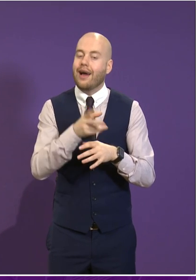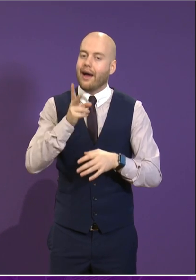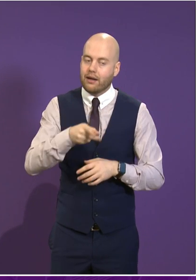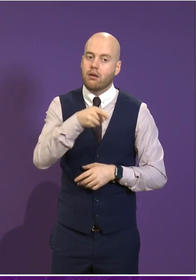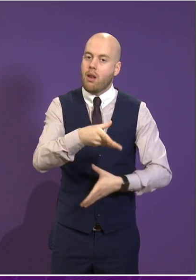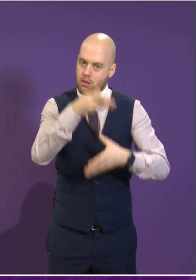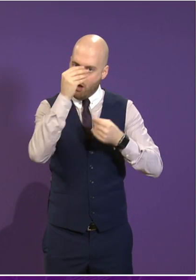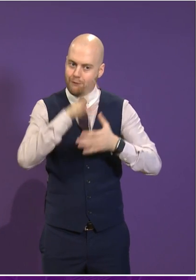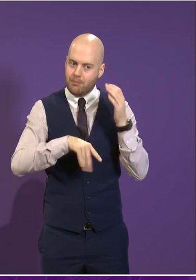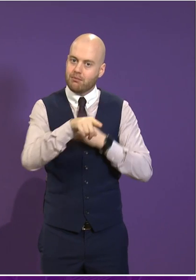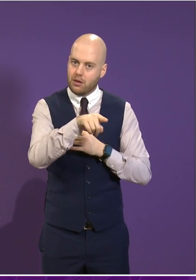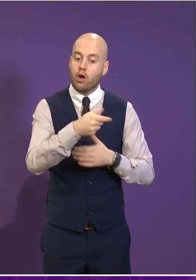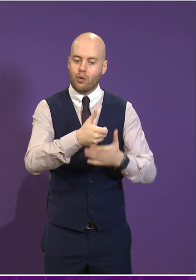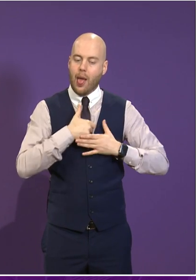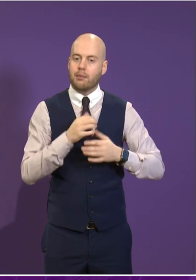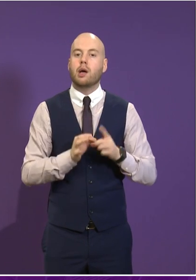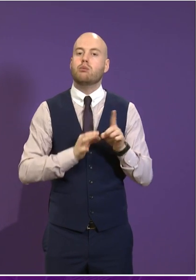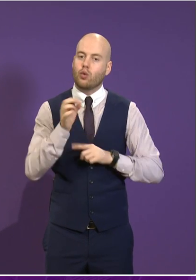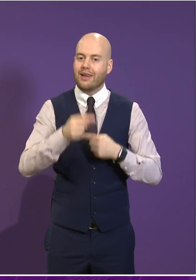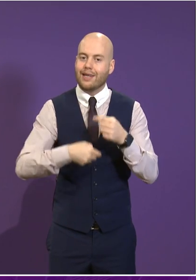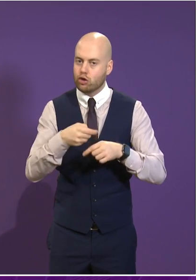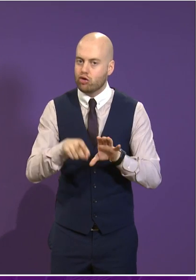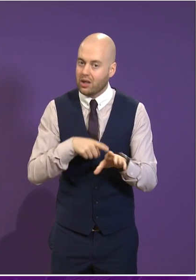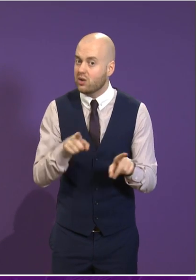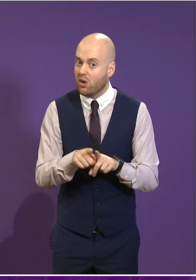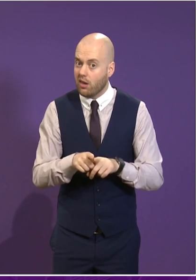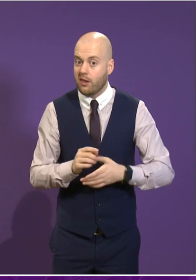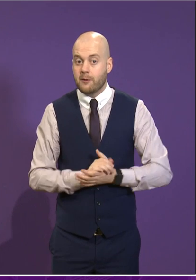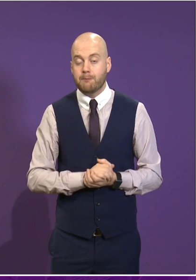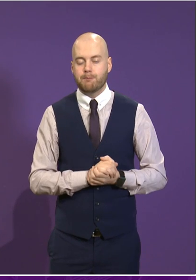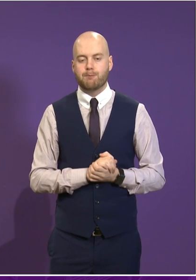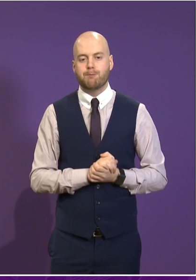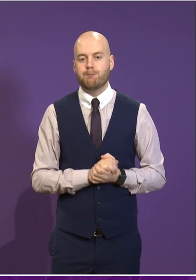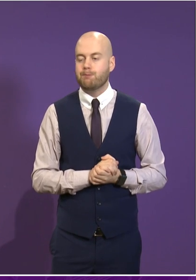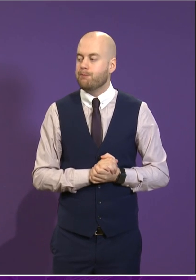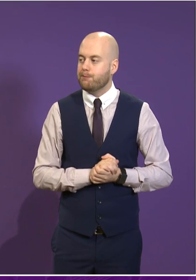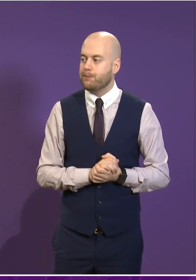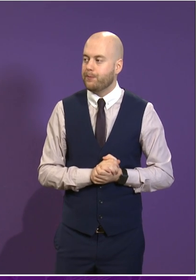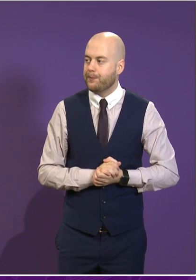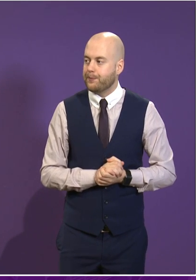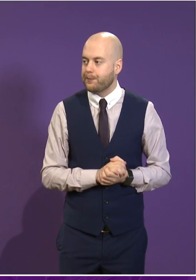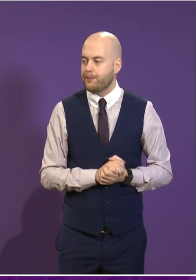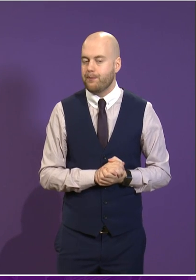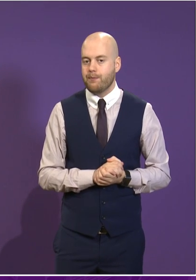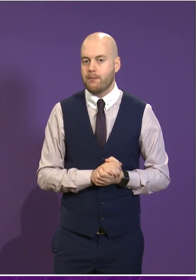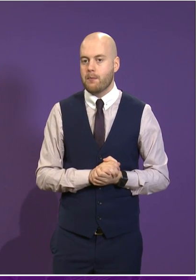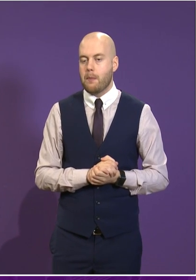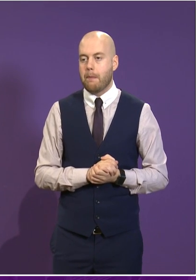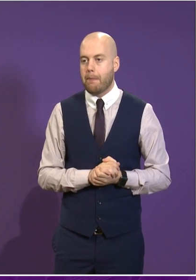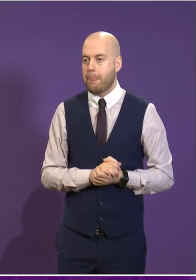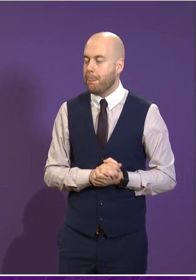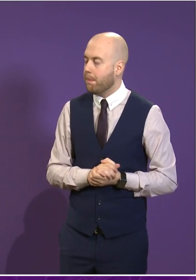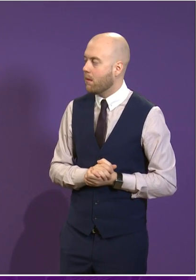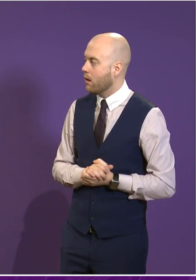guidance for future years and to the individual institution where that is necessary. Mary? Just to follow on